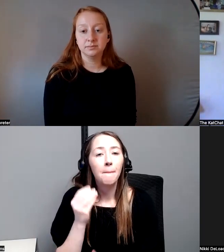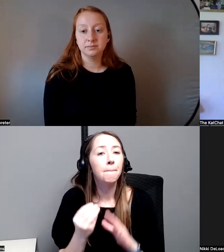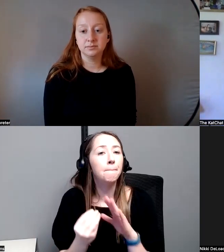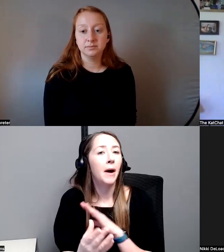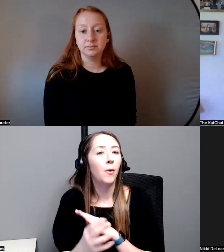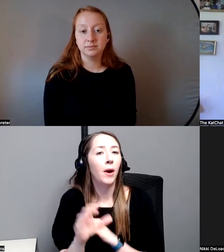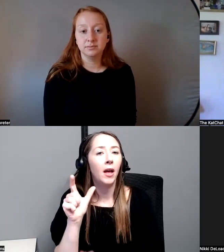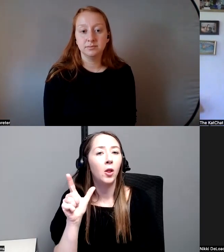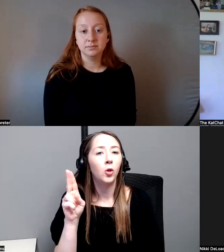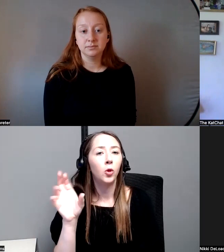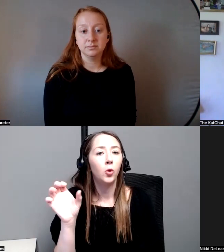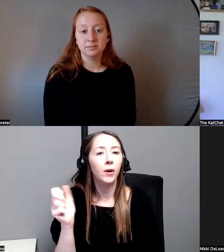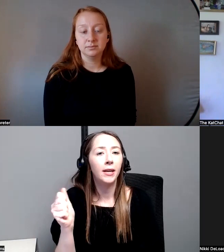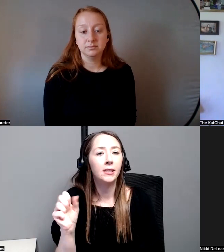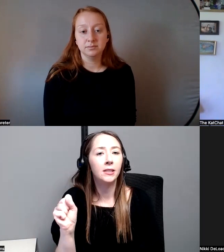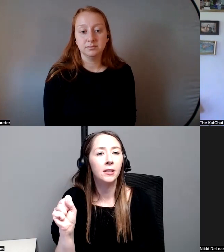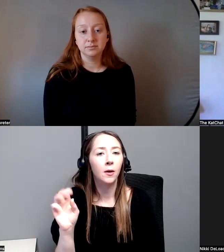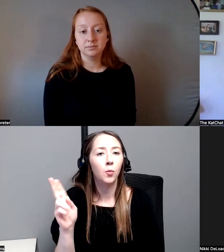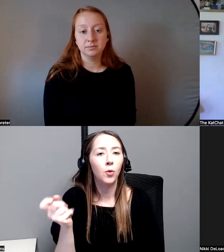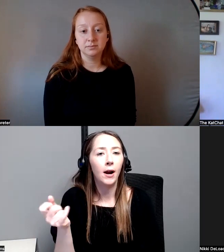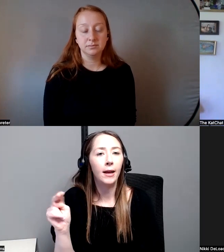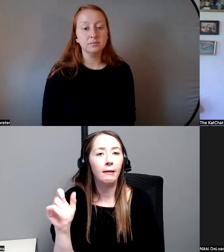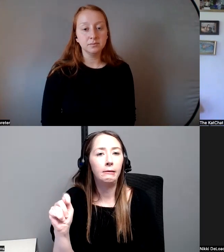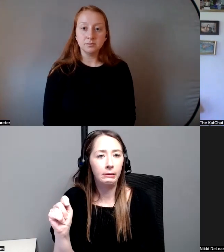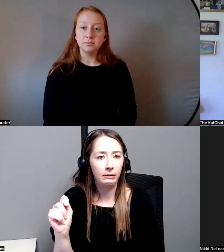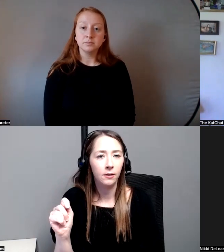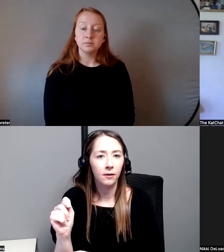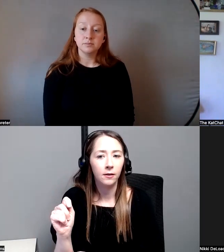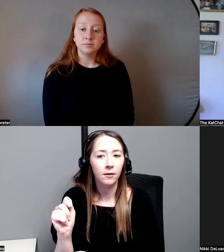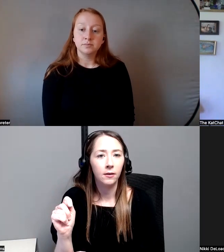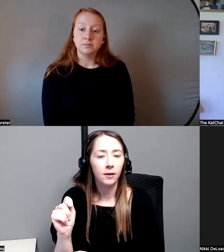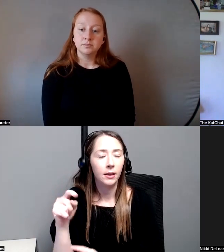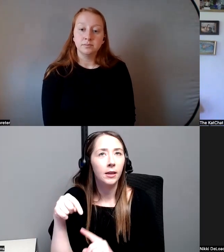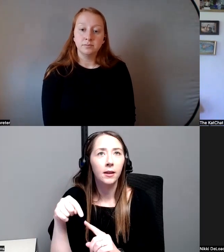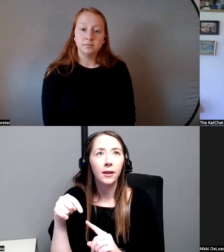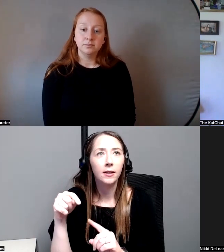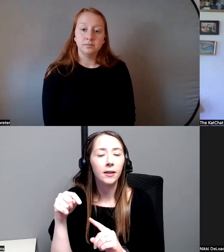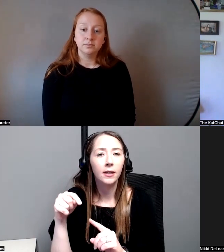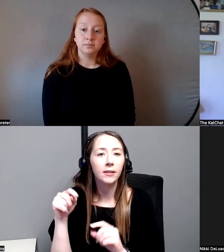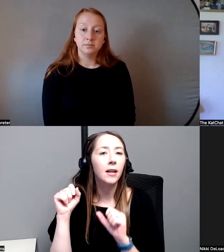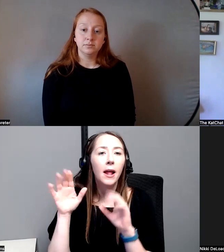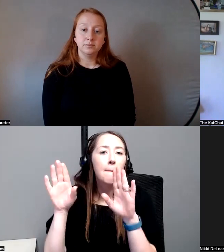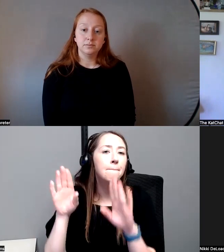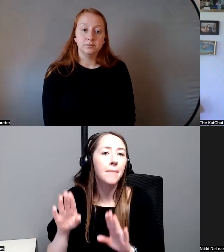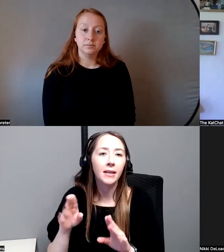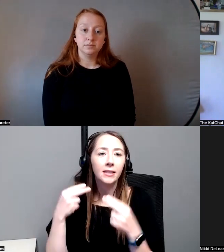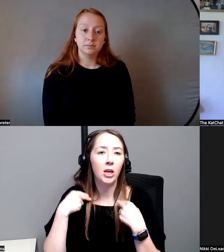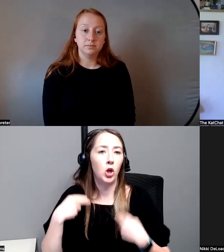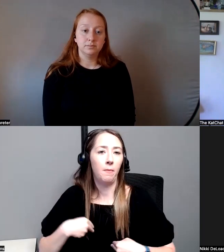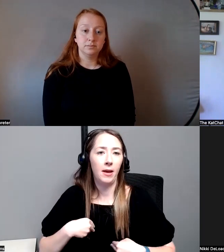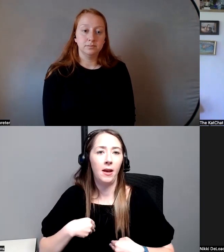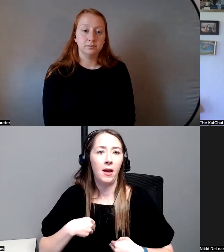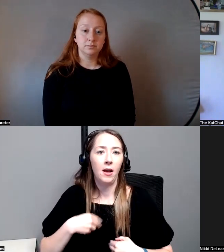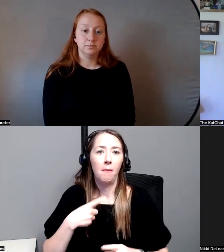Lucas Bryant is a tremendous human being and such a good